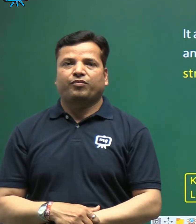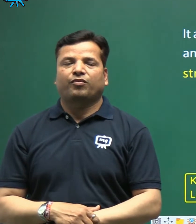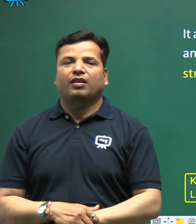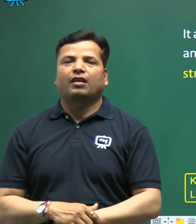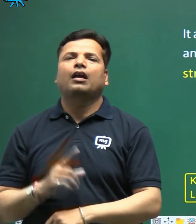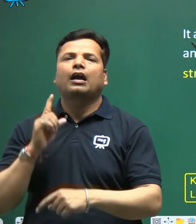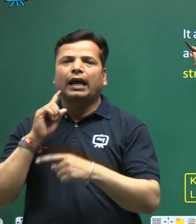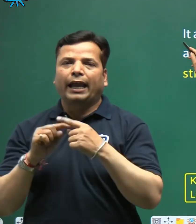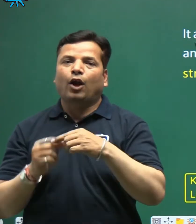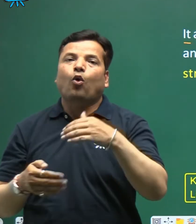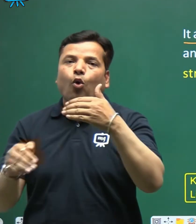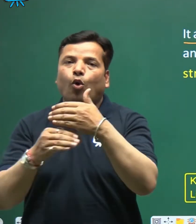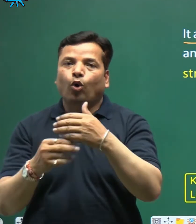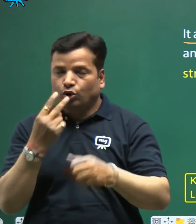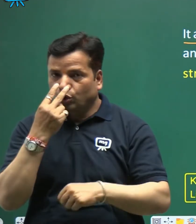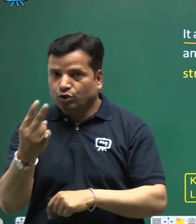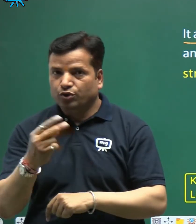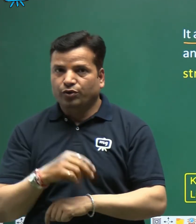It also saw